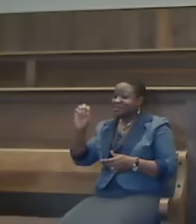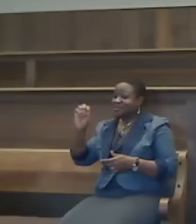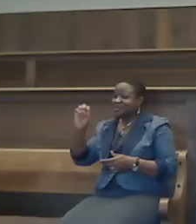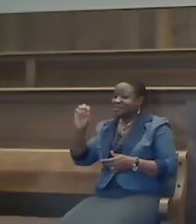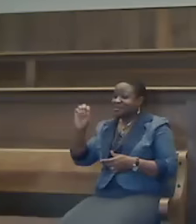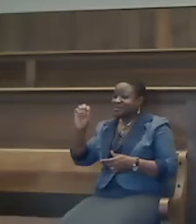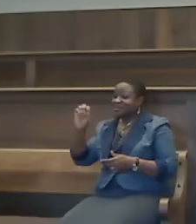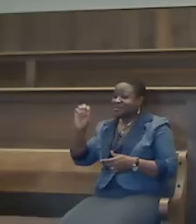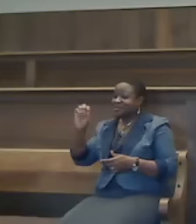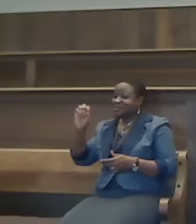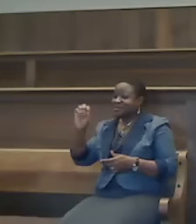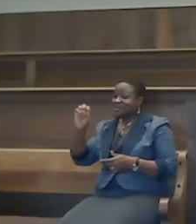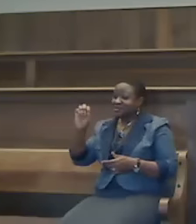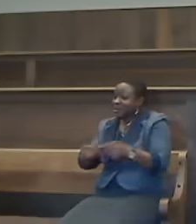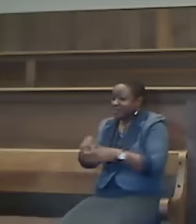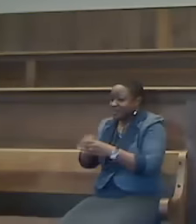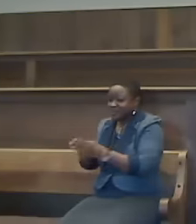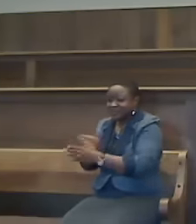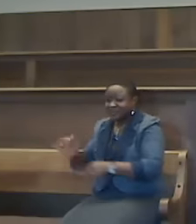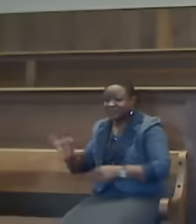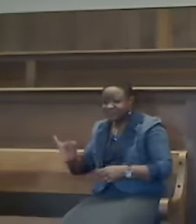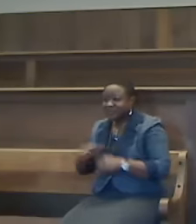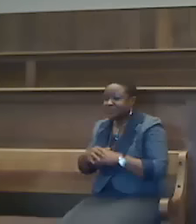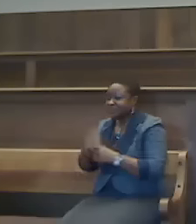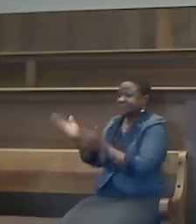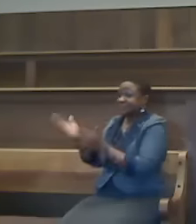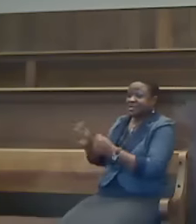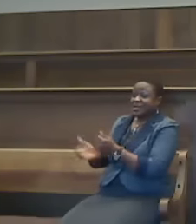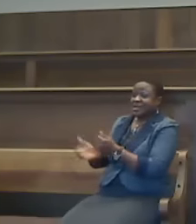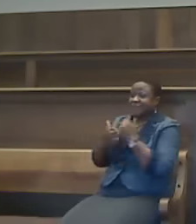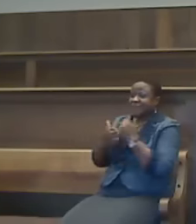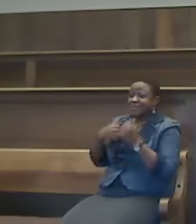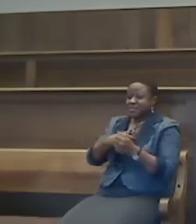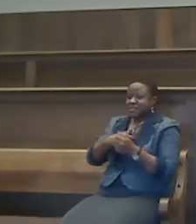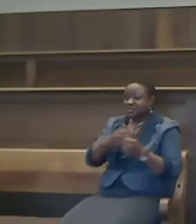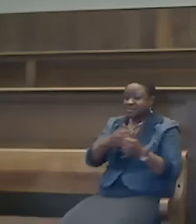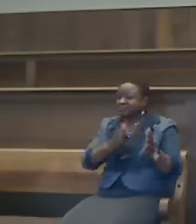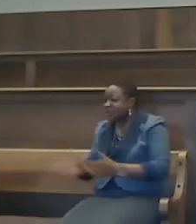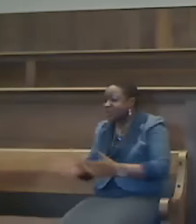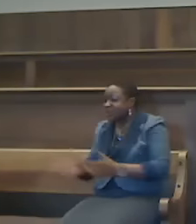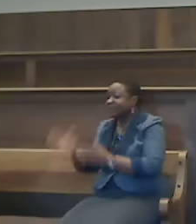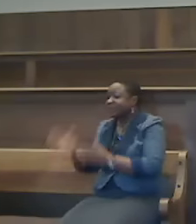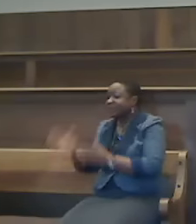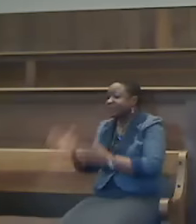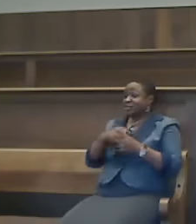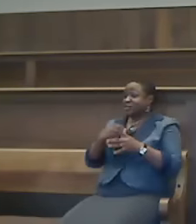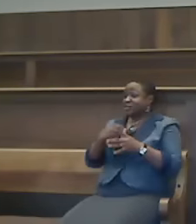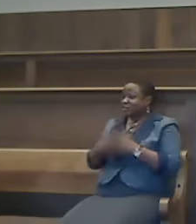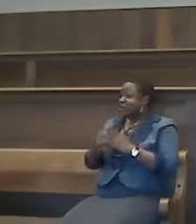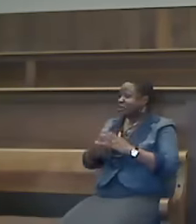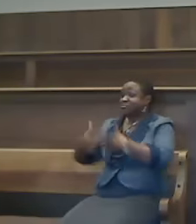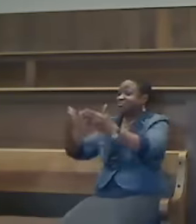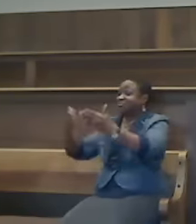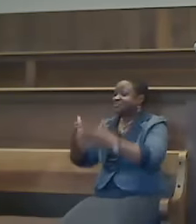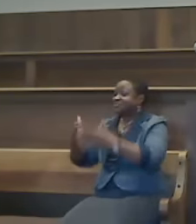knows the most about what's happening in this field, who can help us organize and get us off and running. So thank